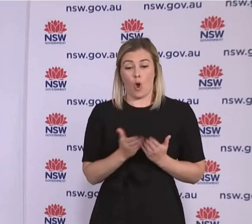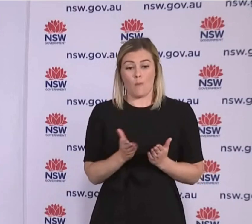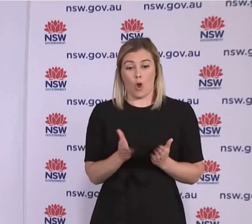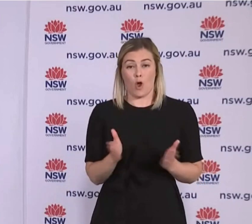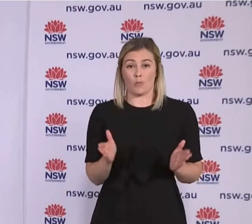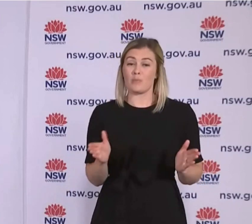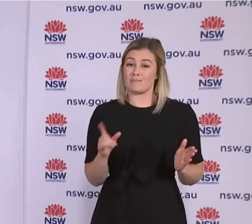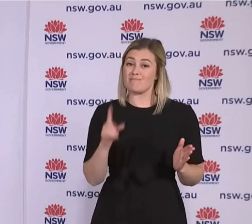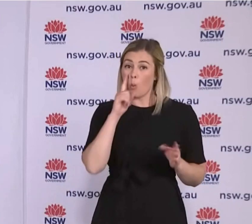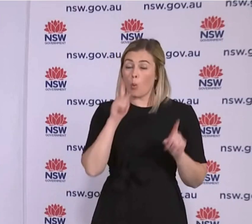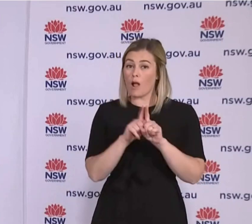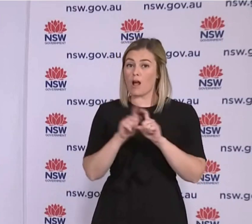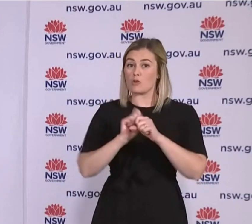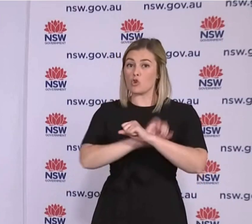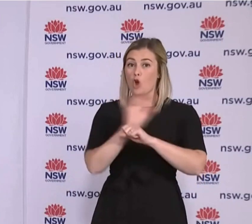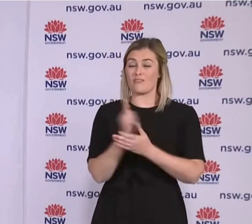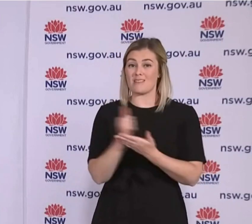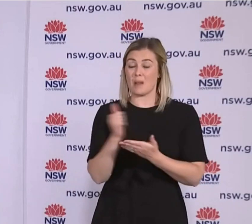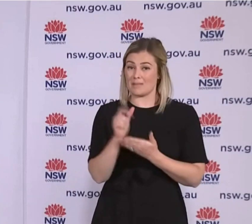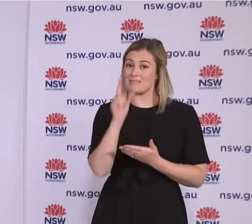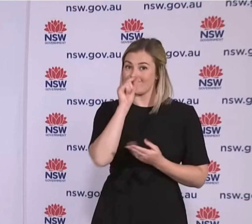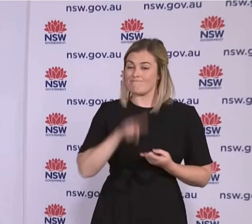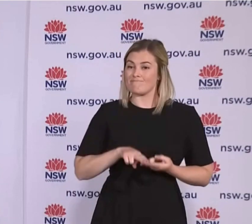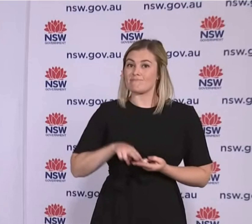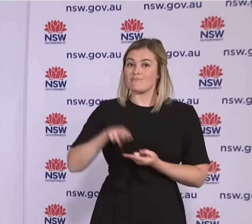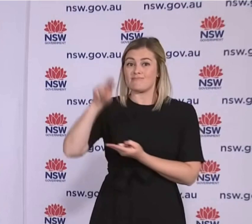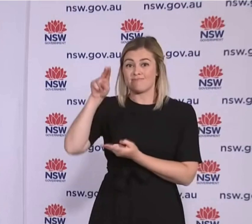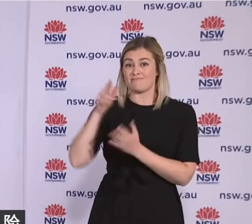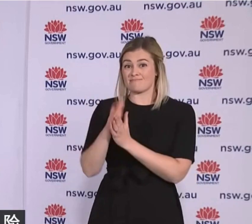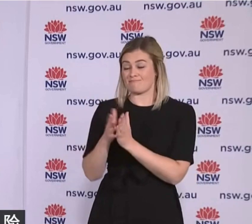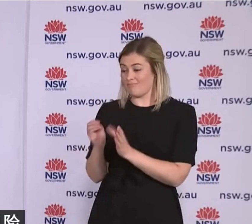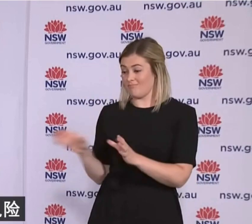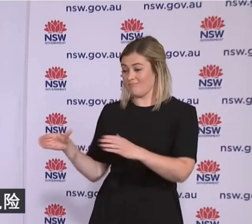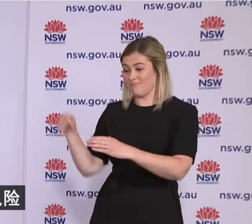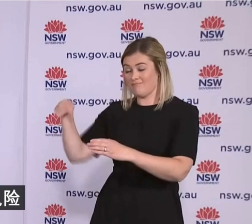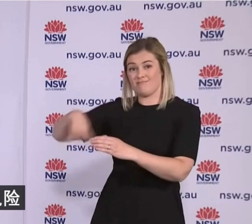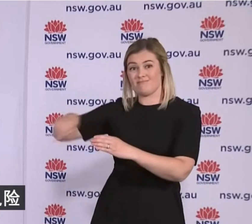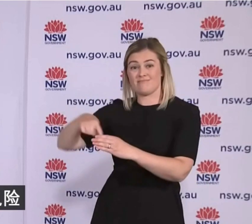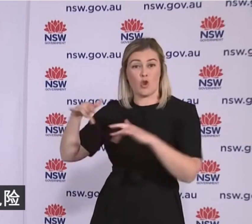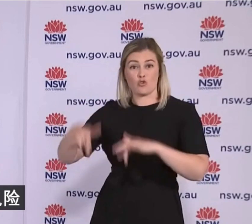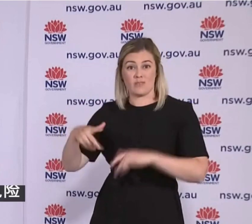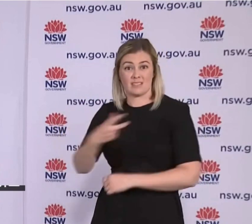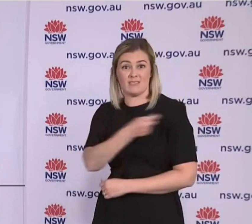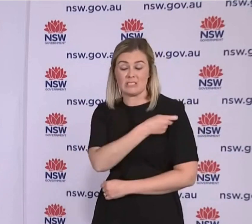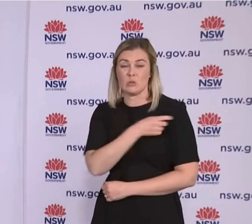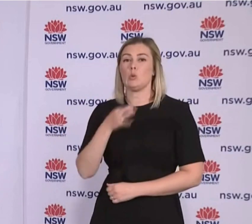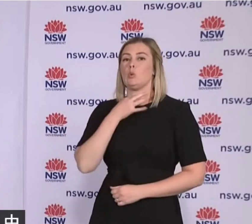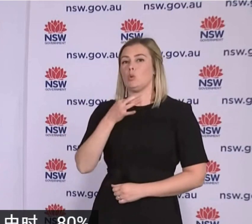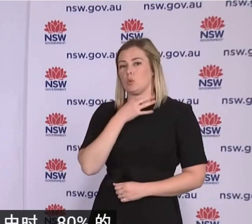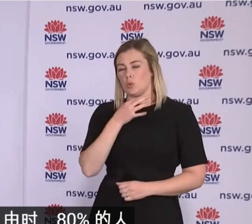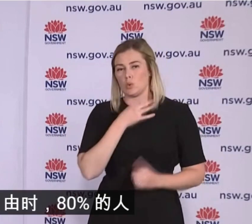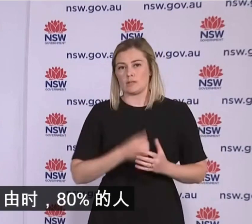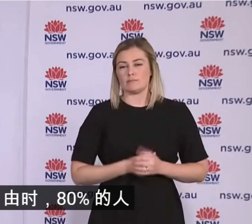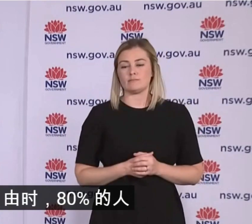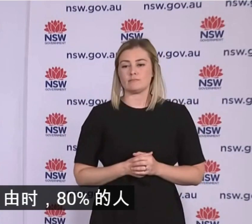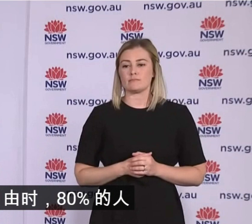there'll still be a significant number of the population, adult population, that aren't vaccinated, which is a threat and a risk. And at 80%, when we have additional freedoms for